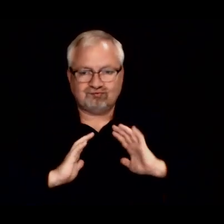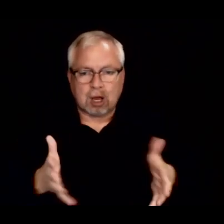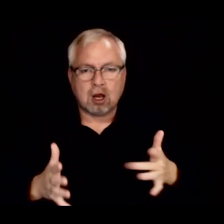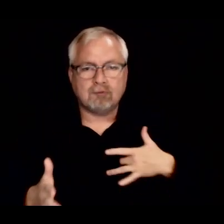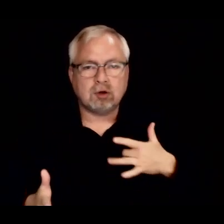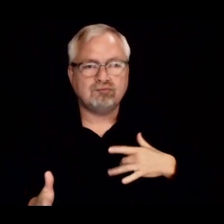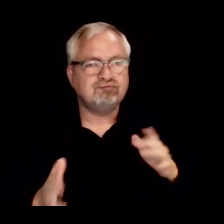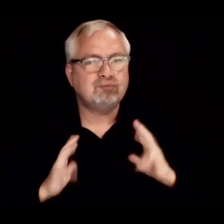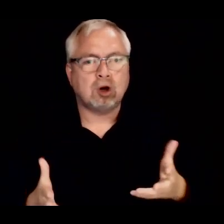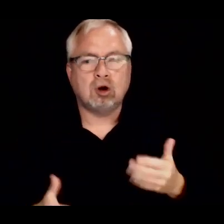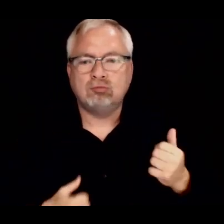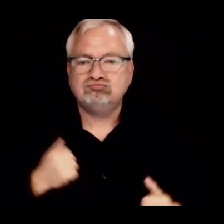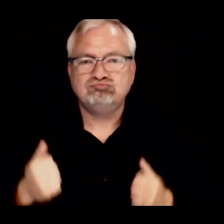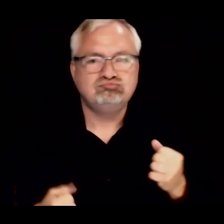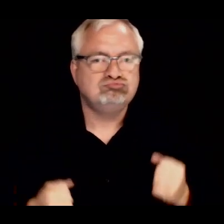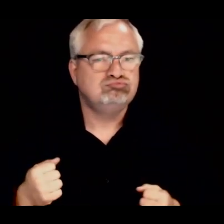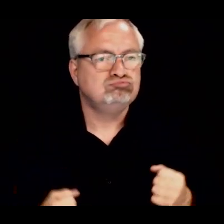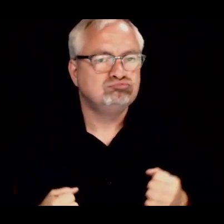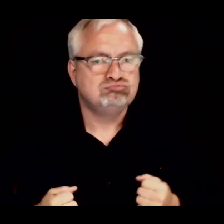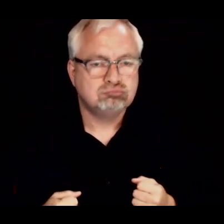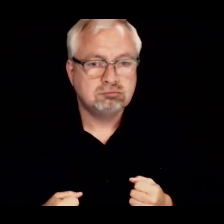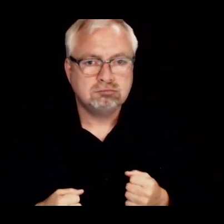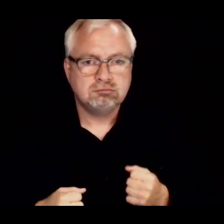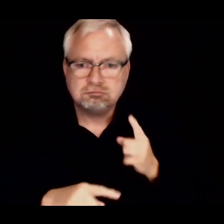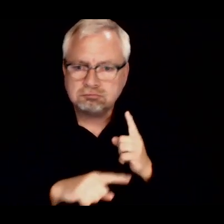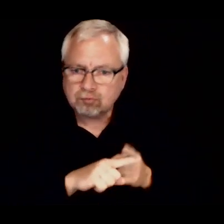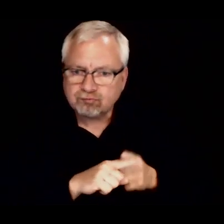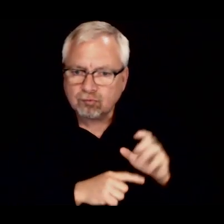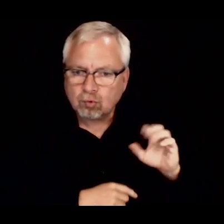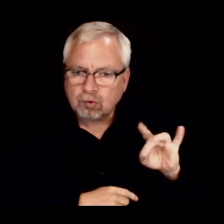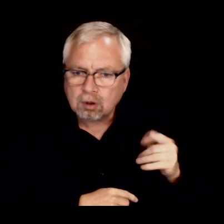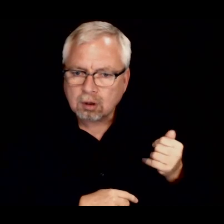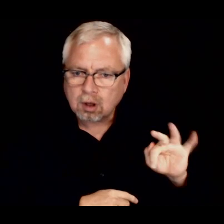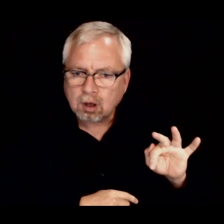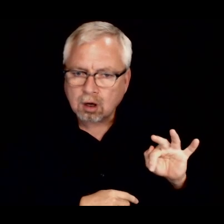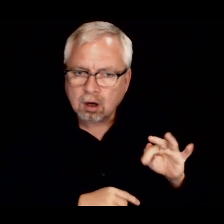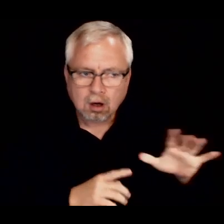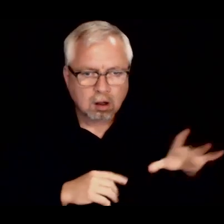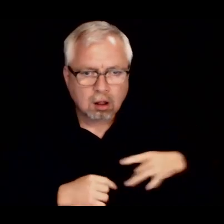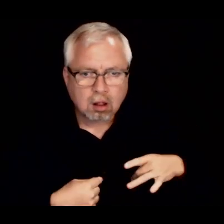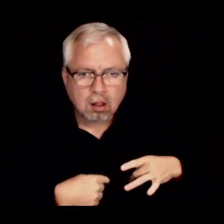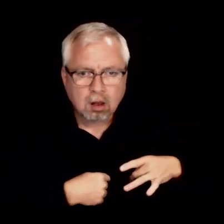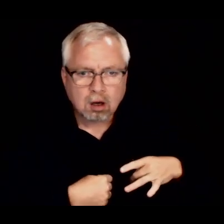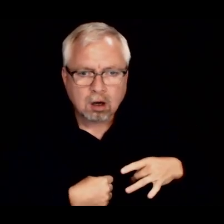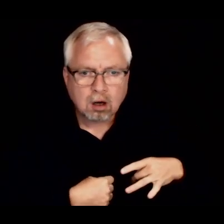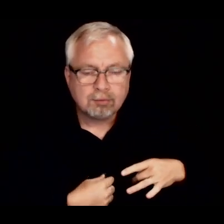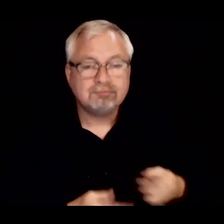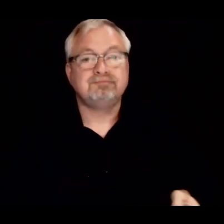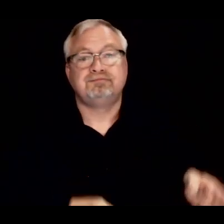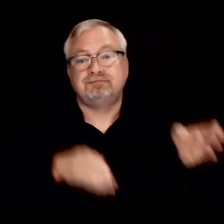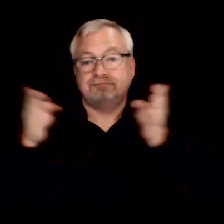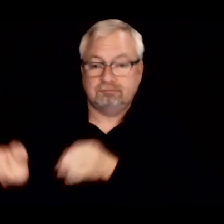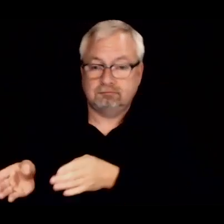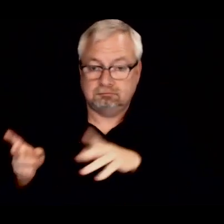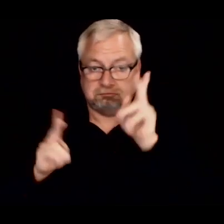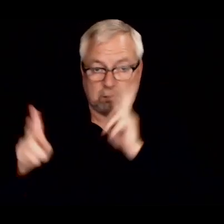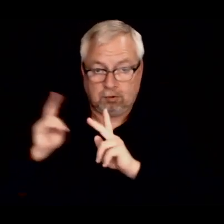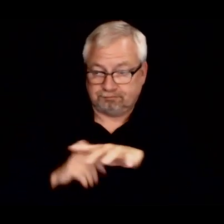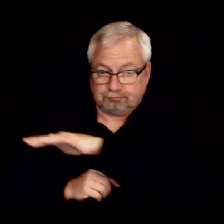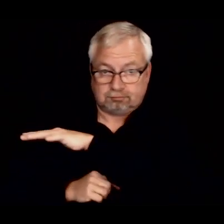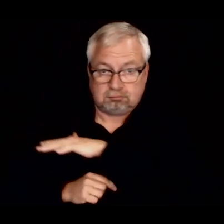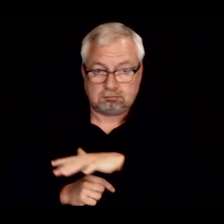thing. But then there's also the sort of the idea that people are asymptomatic, are infectious prior to when their symptoms